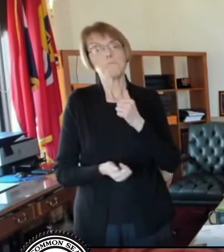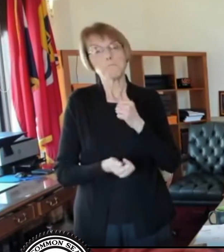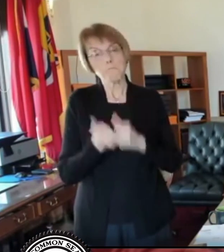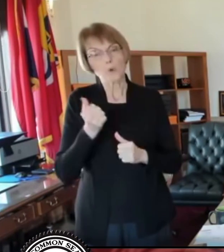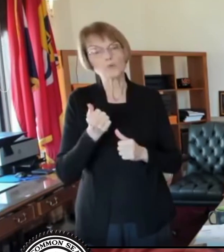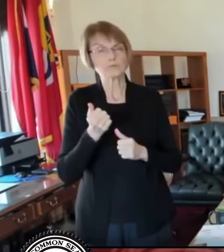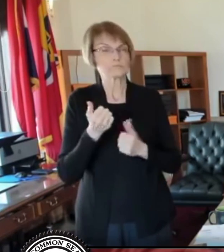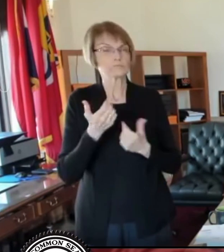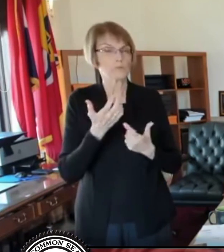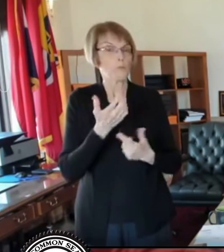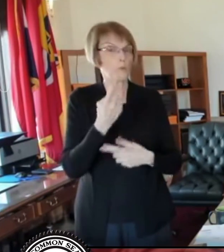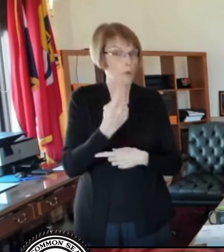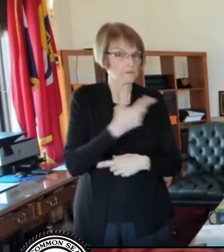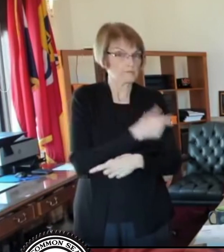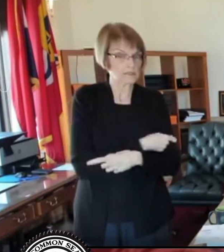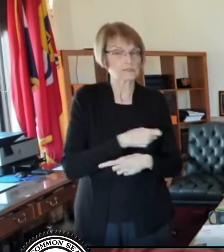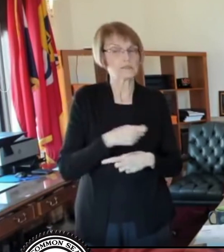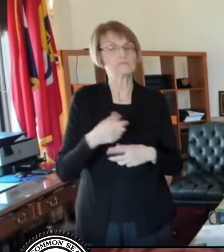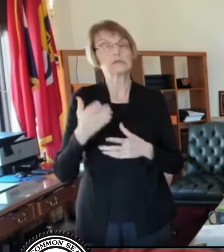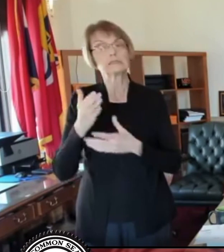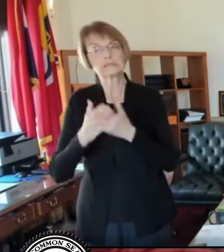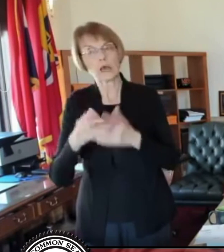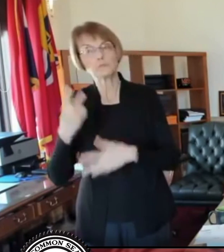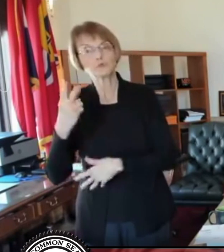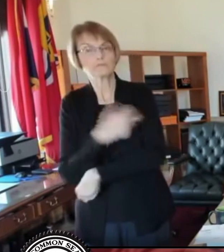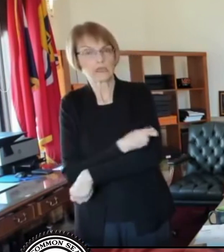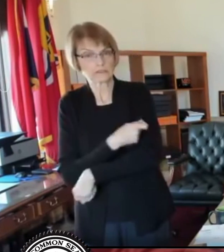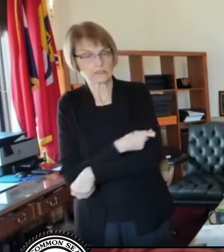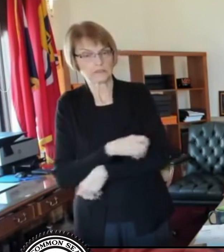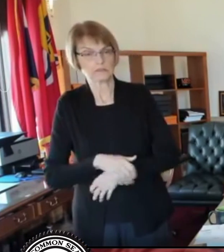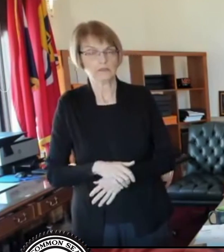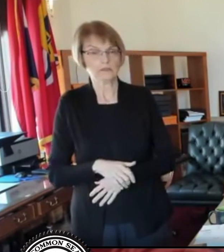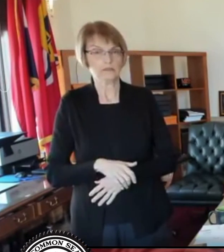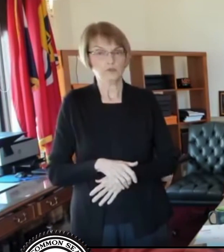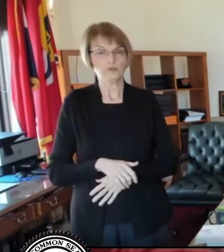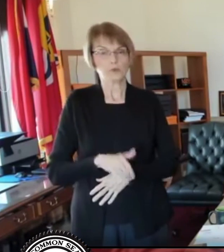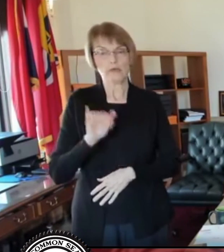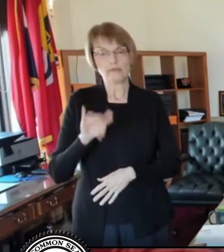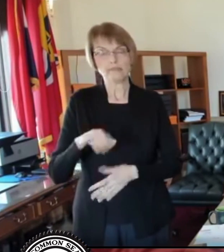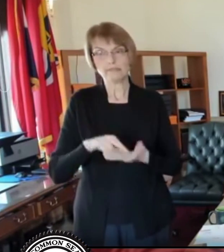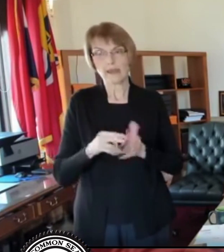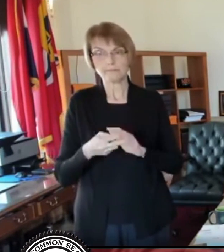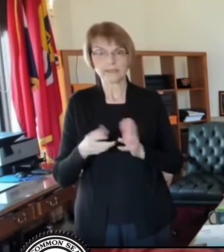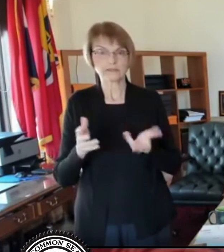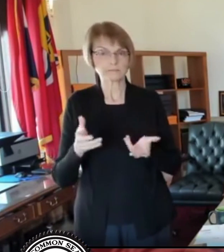vaccinations. So that's about 28% of the eligible people have gotten vaccinations.